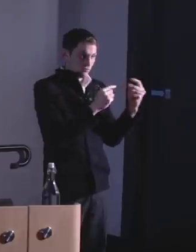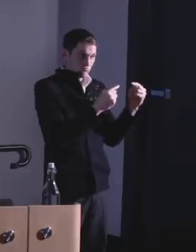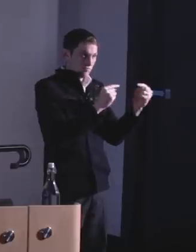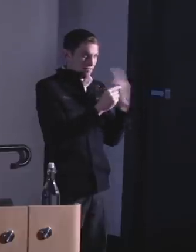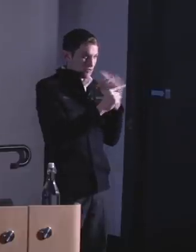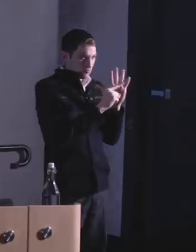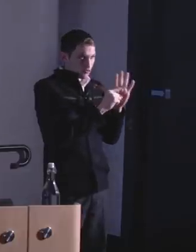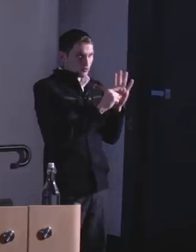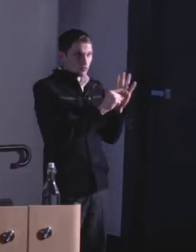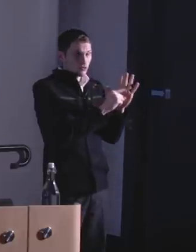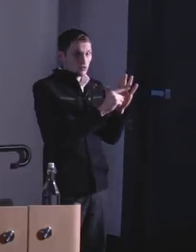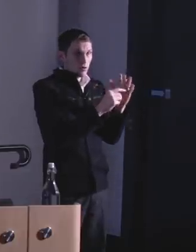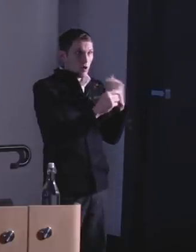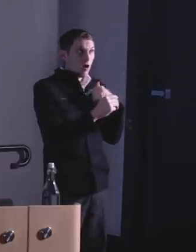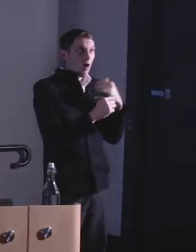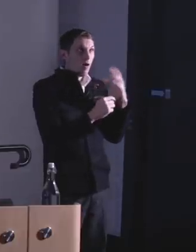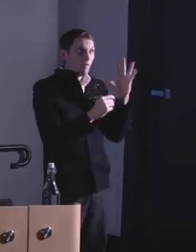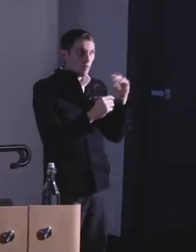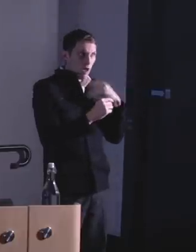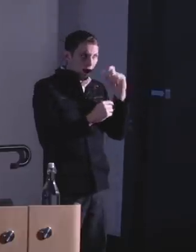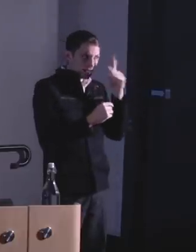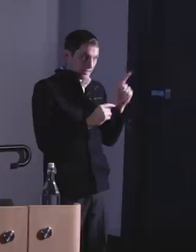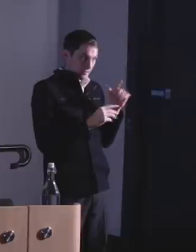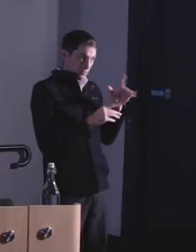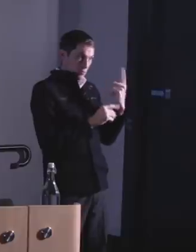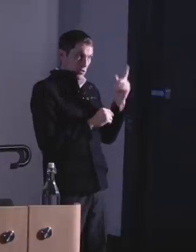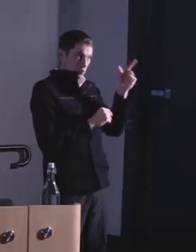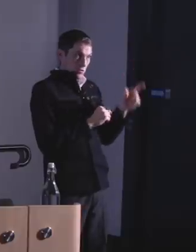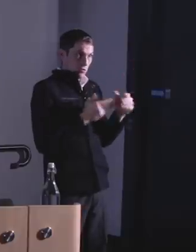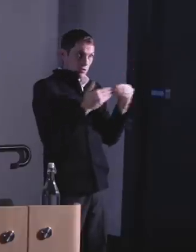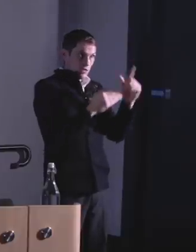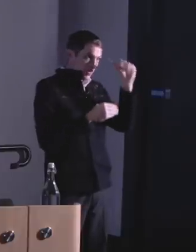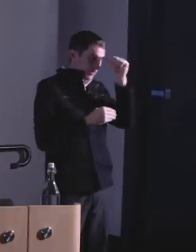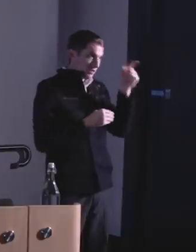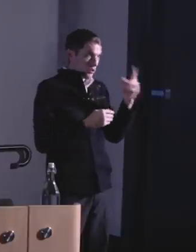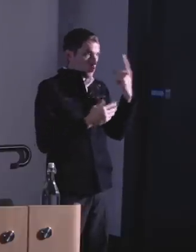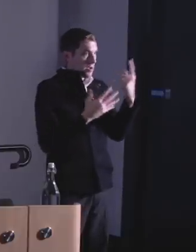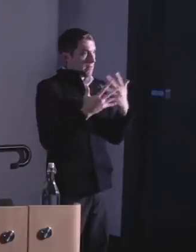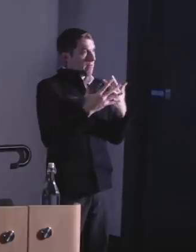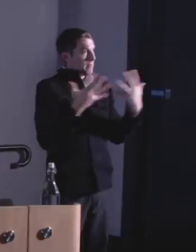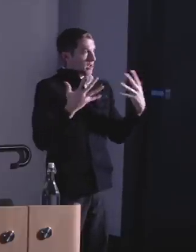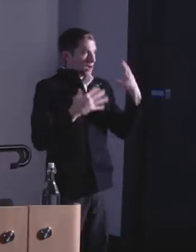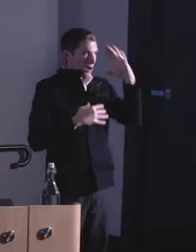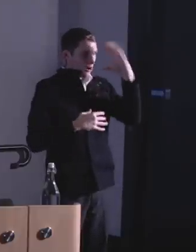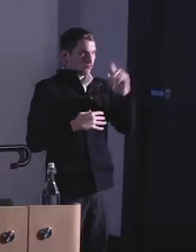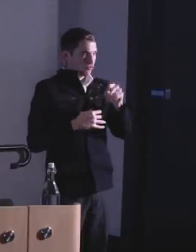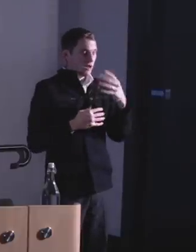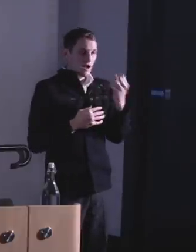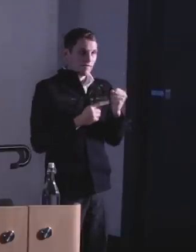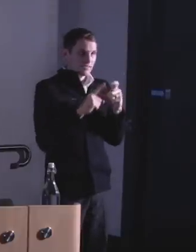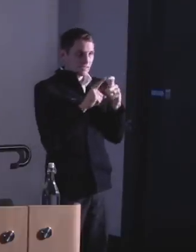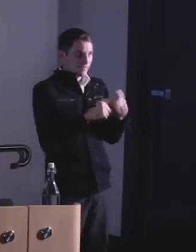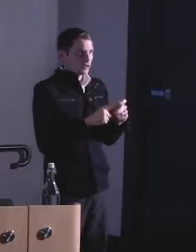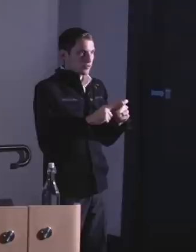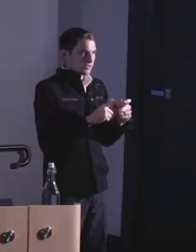I understand India, you know, that was the big country who had difficulty